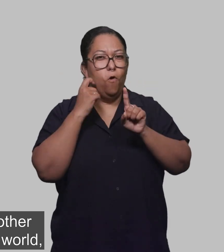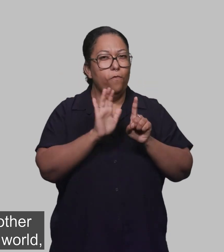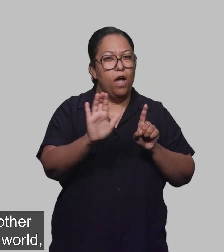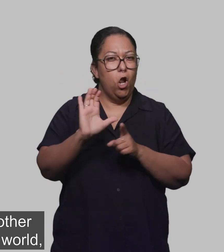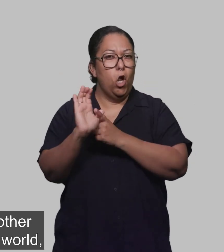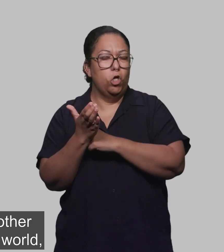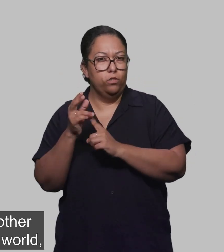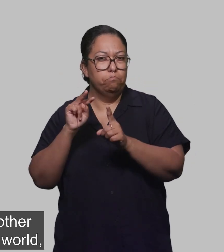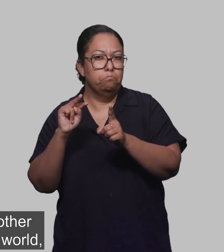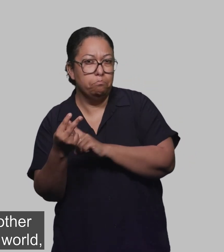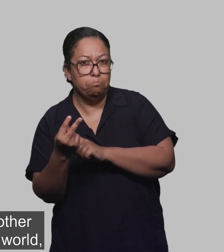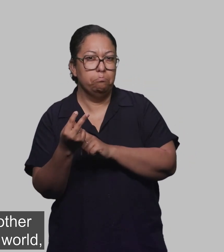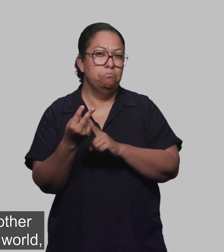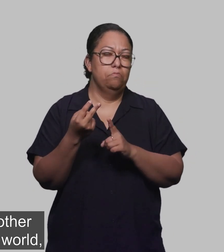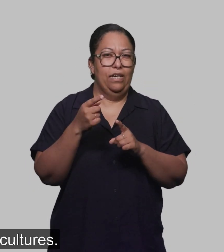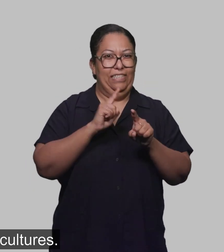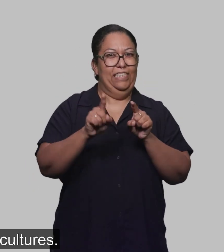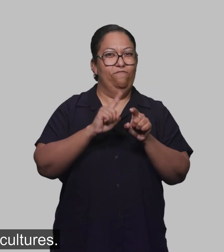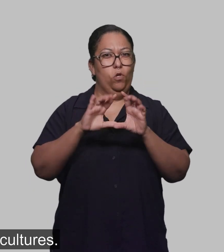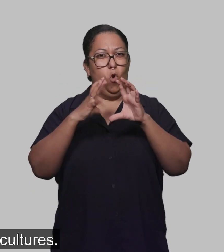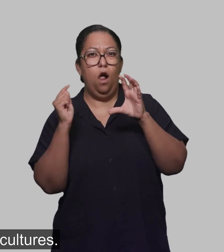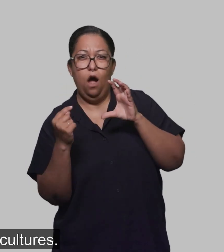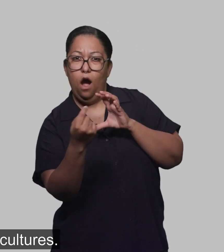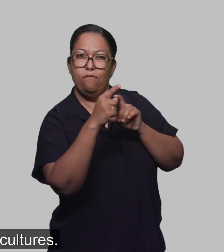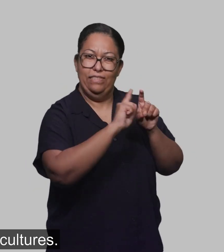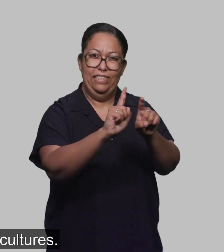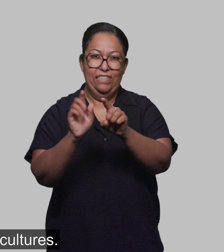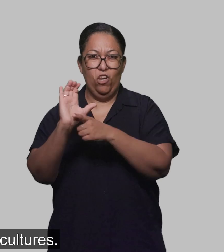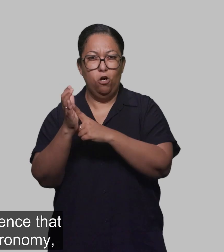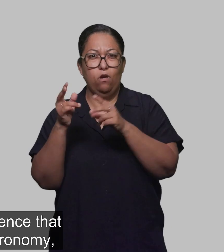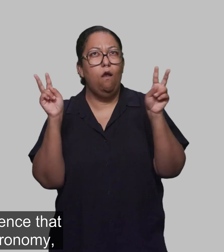other parts of the world, from different cultures.